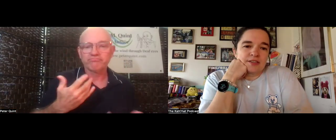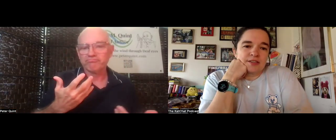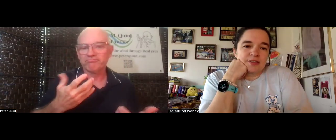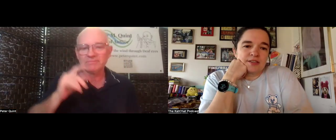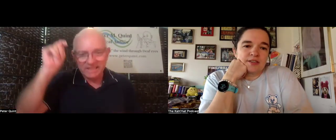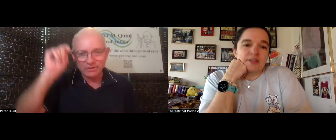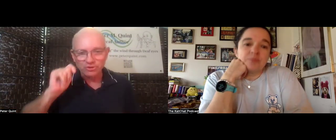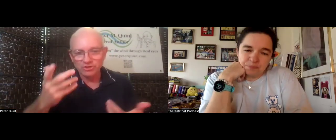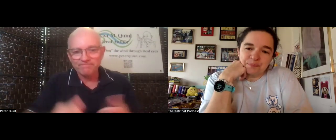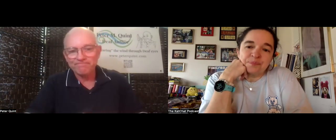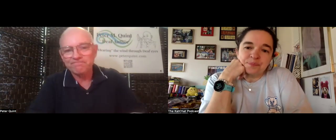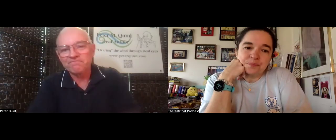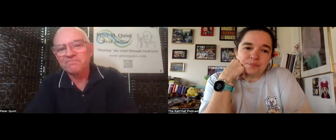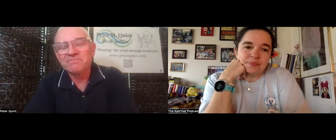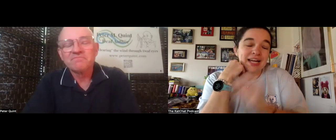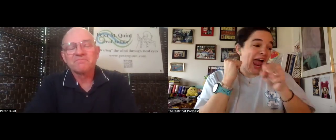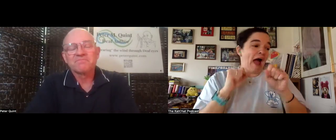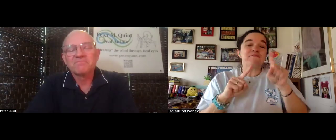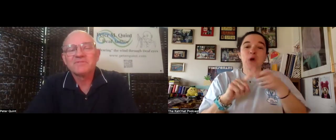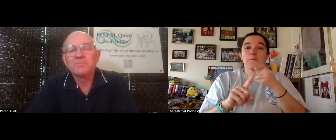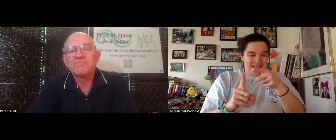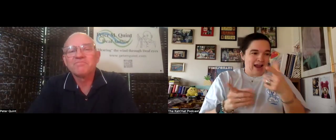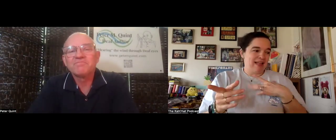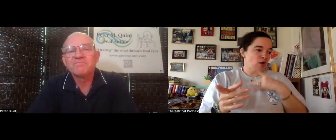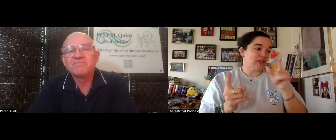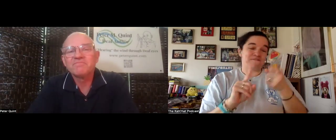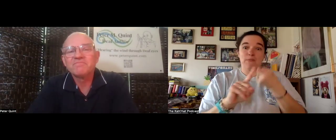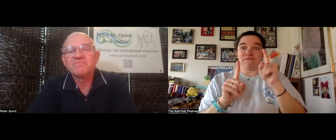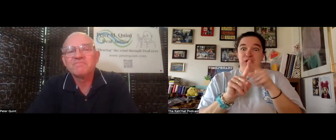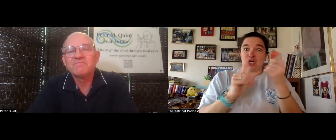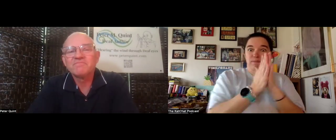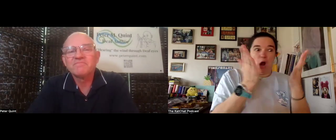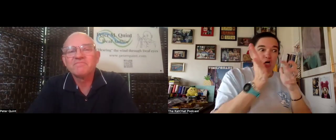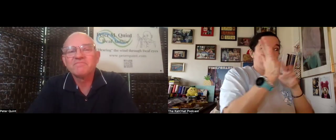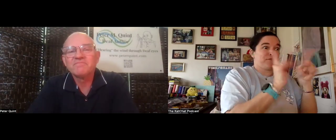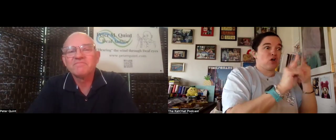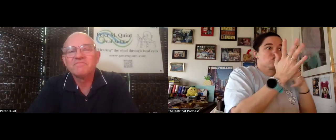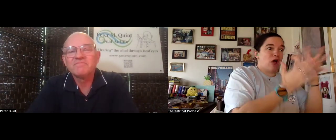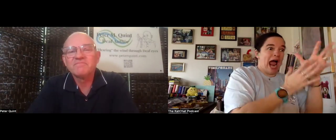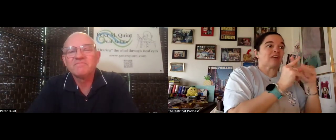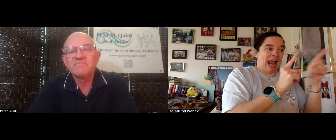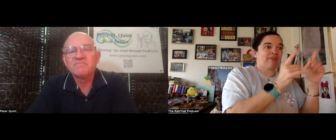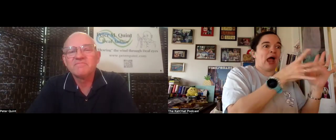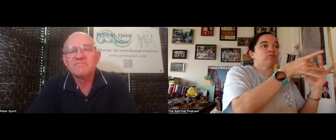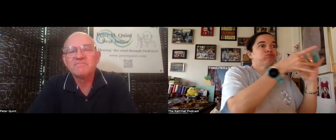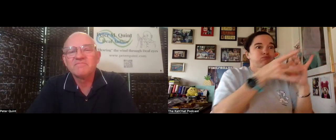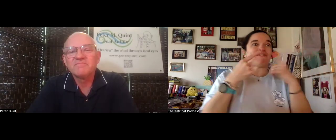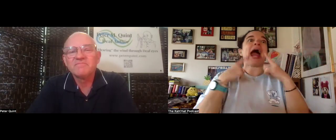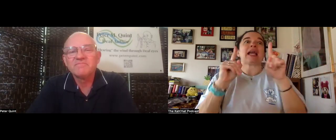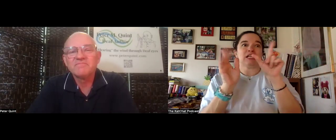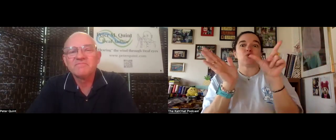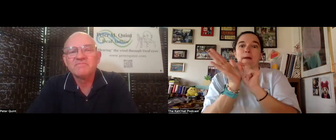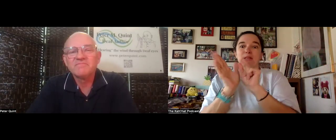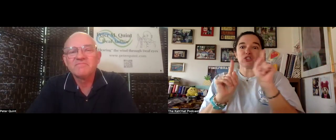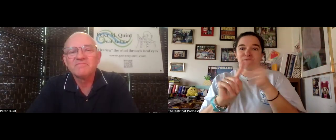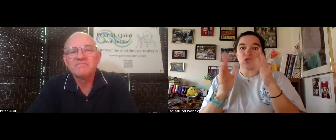young teenagers. Yeah, from like you said, from your first book, your first draft, and